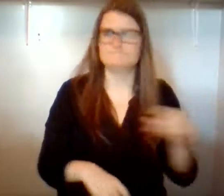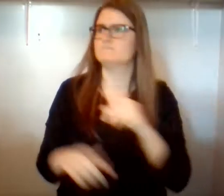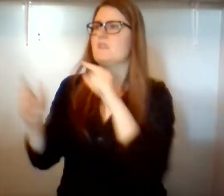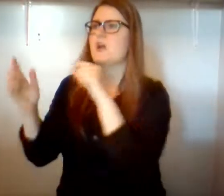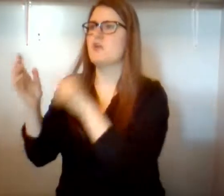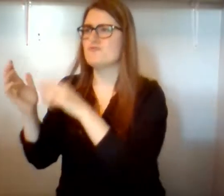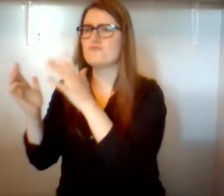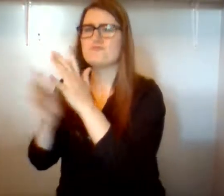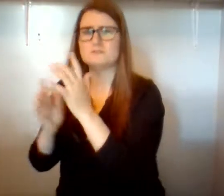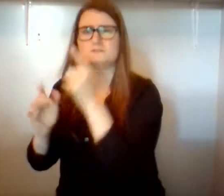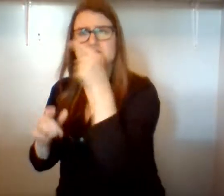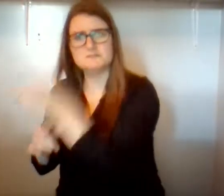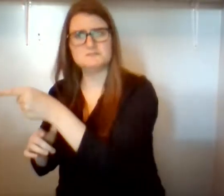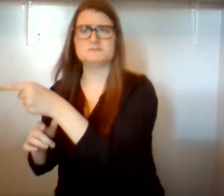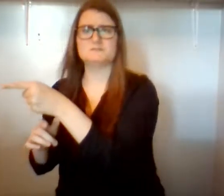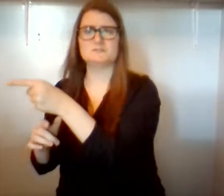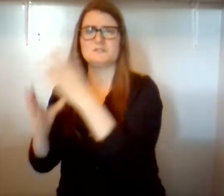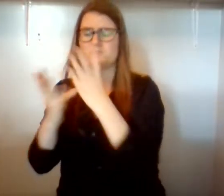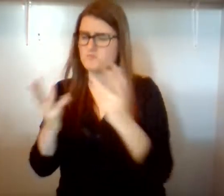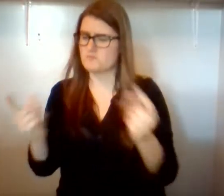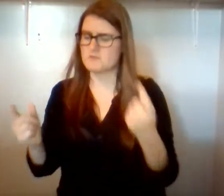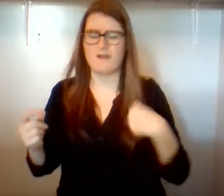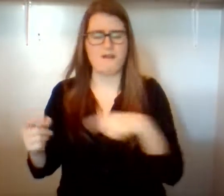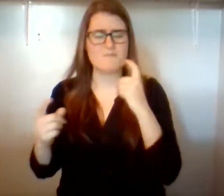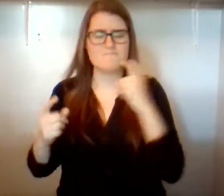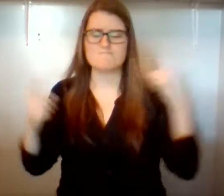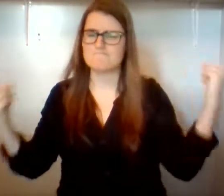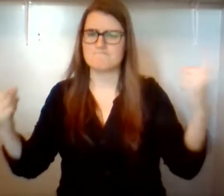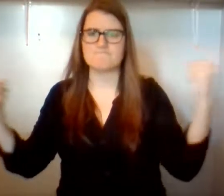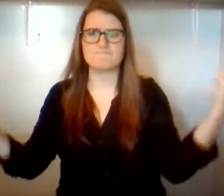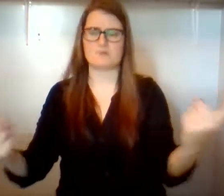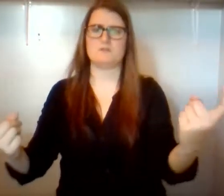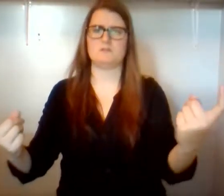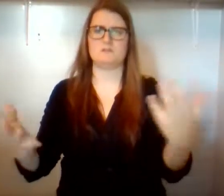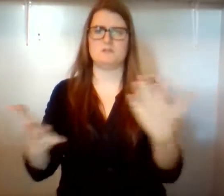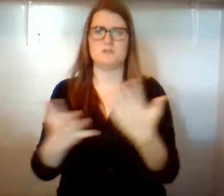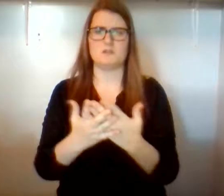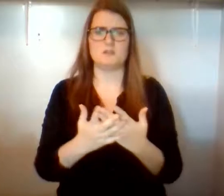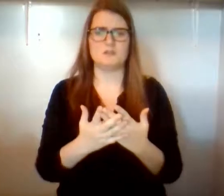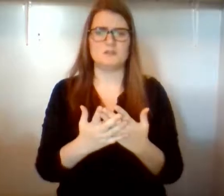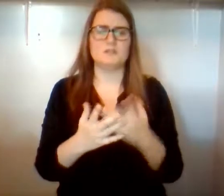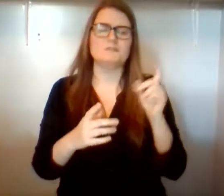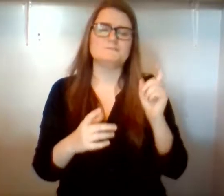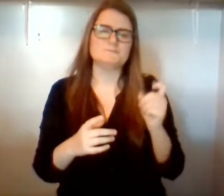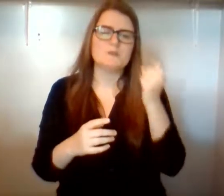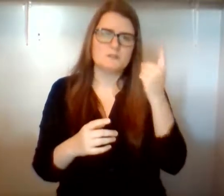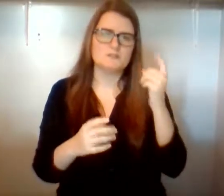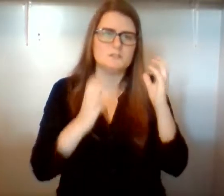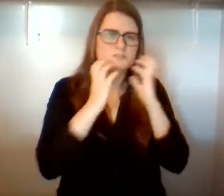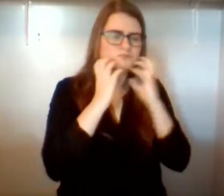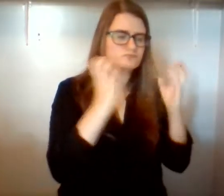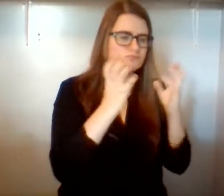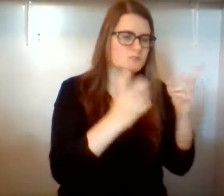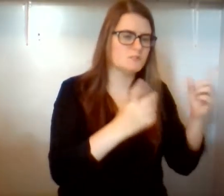when you go to school today. If mommy and daddy die, he will be right there with you. Santa doesn't hold a candle to